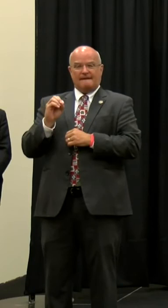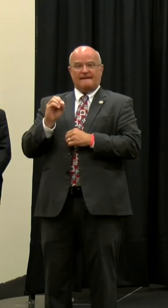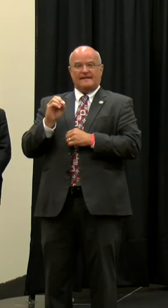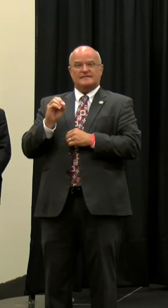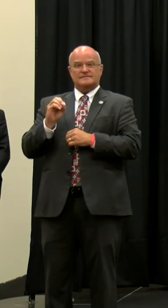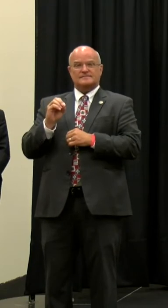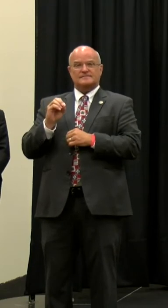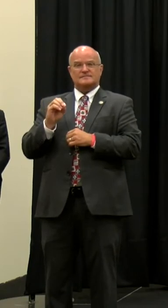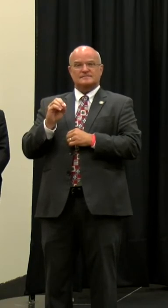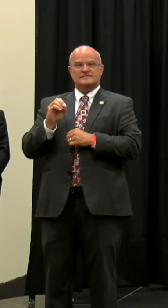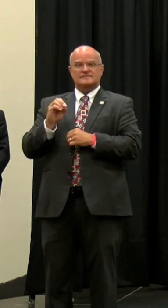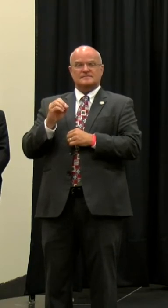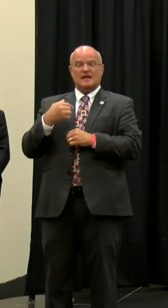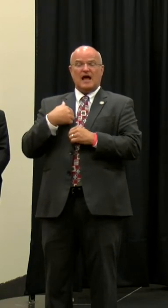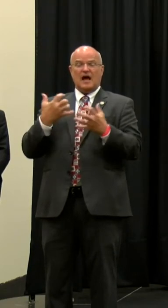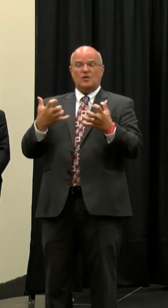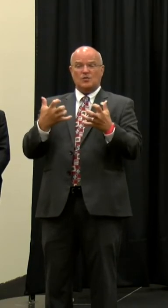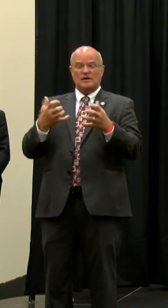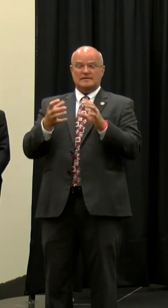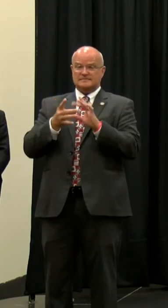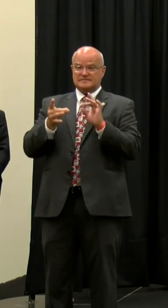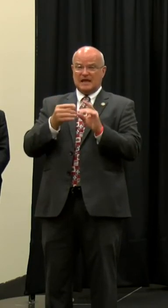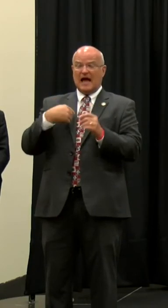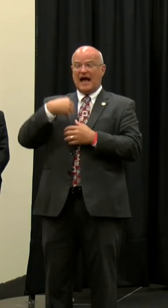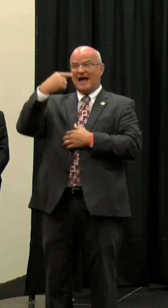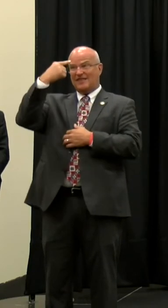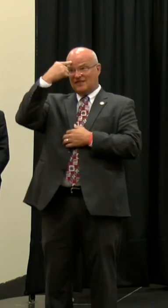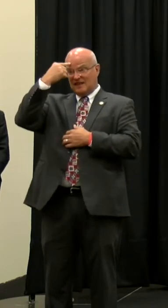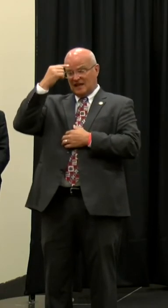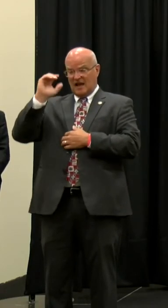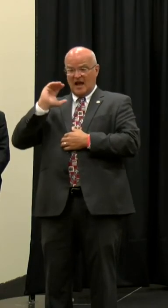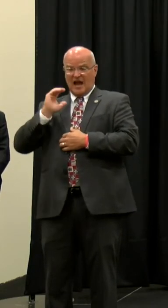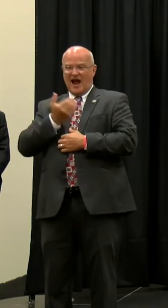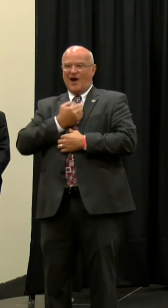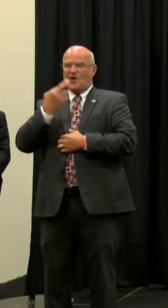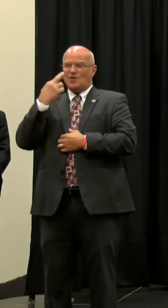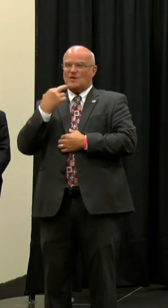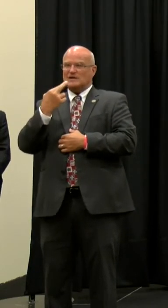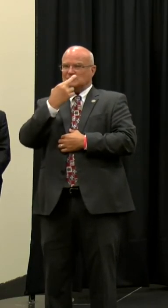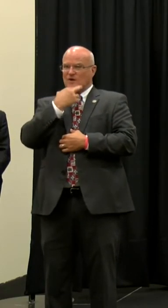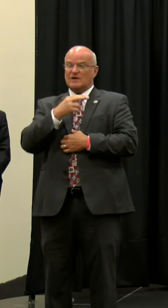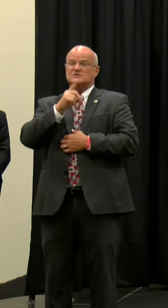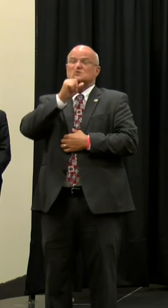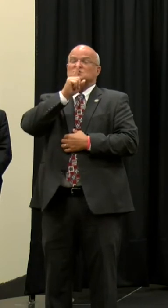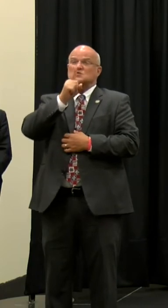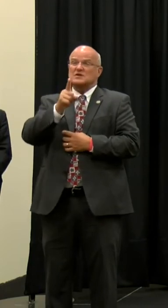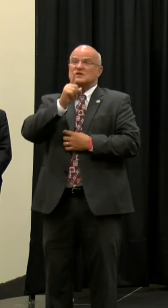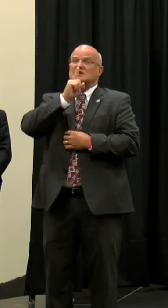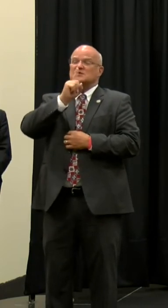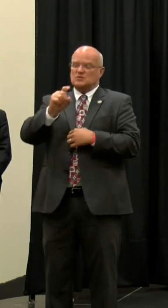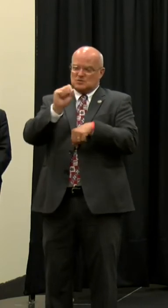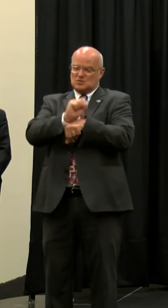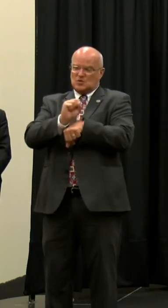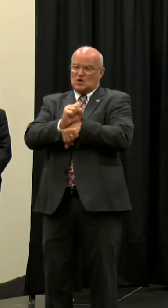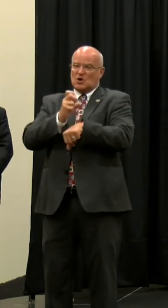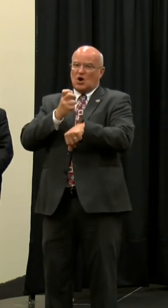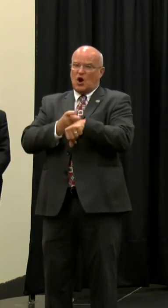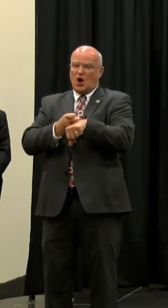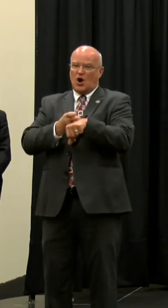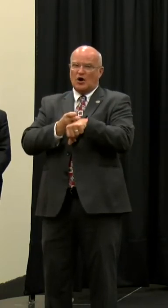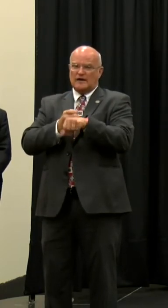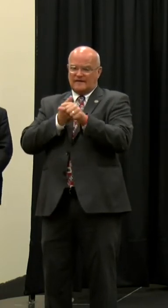I want to remark that I believe our restaurants are really, really working hard to comply